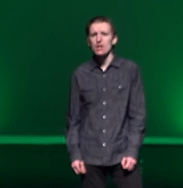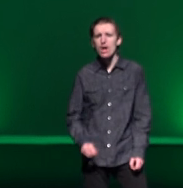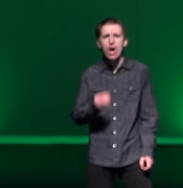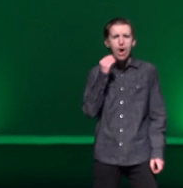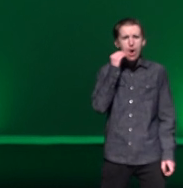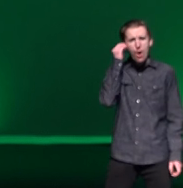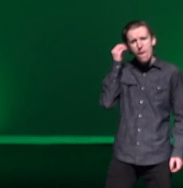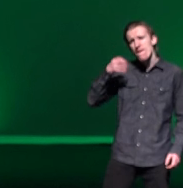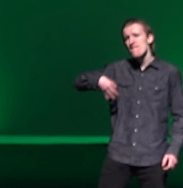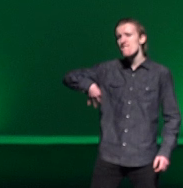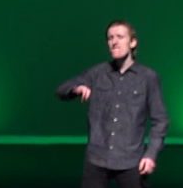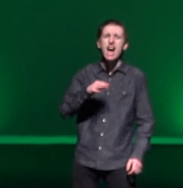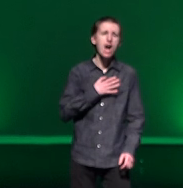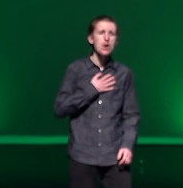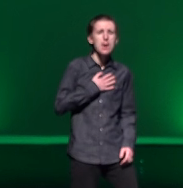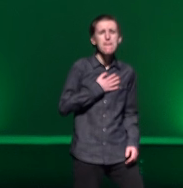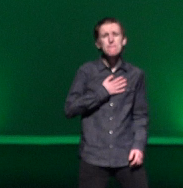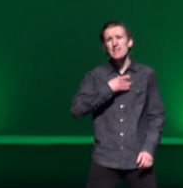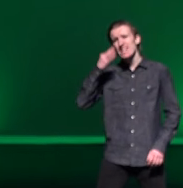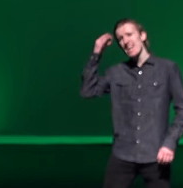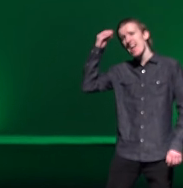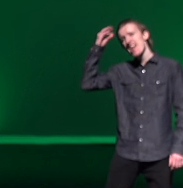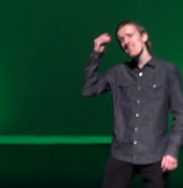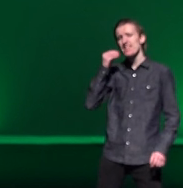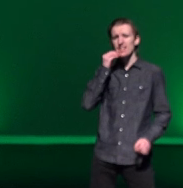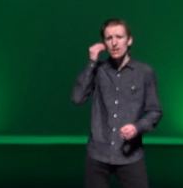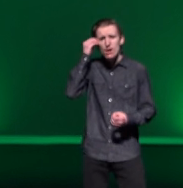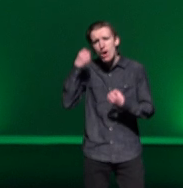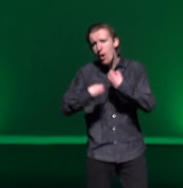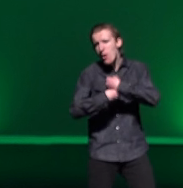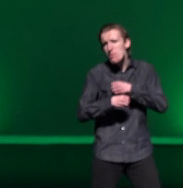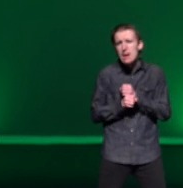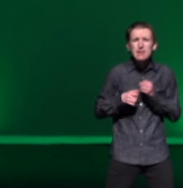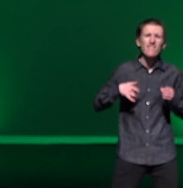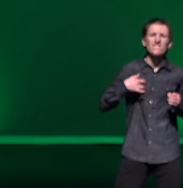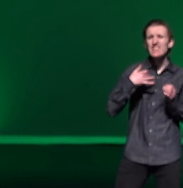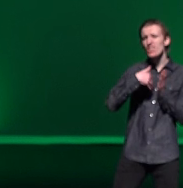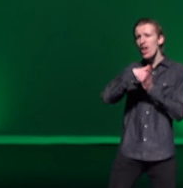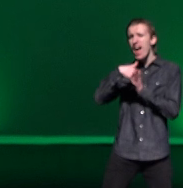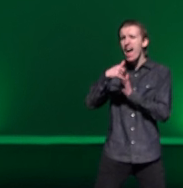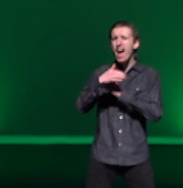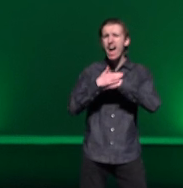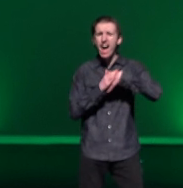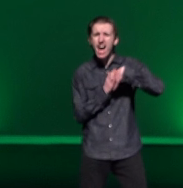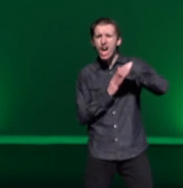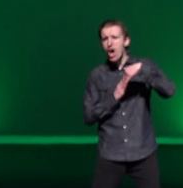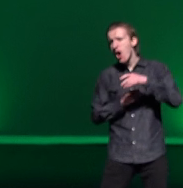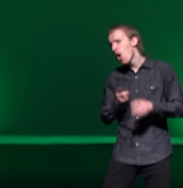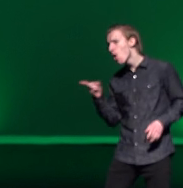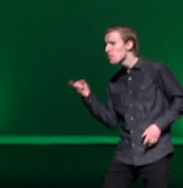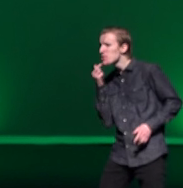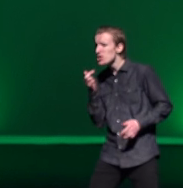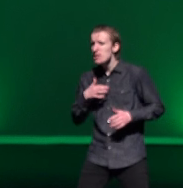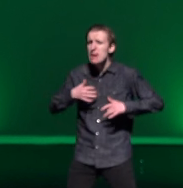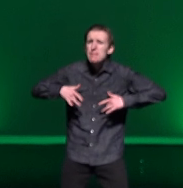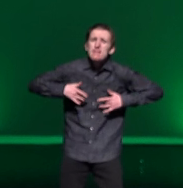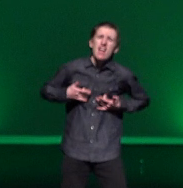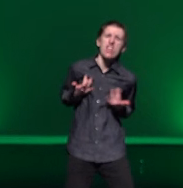Really think I found my home Shorty made me feel at home She made me the